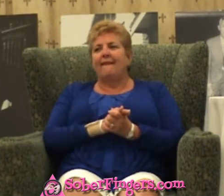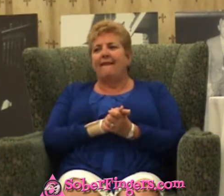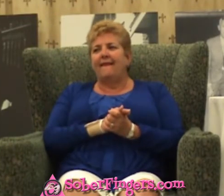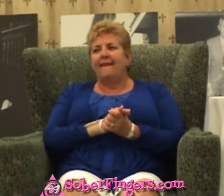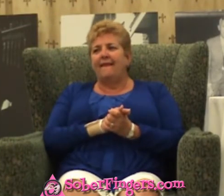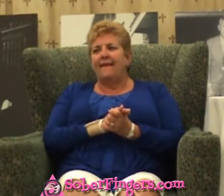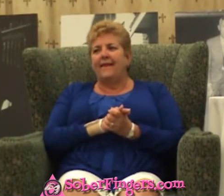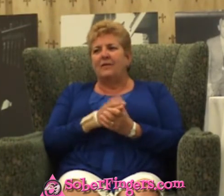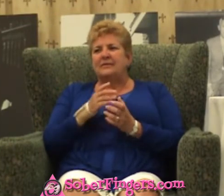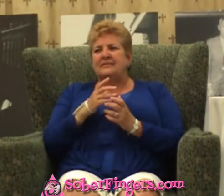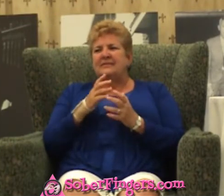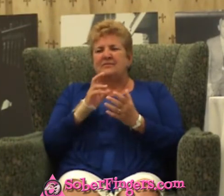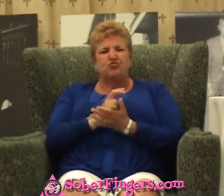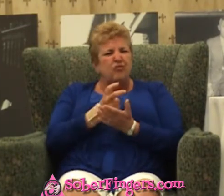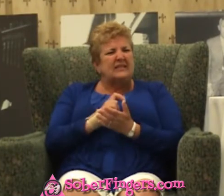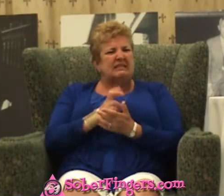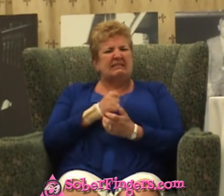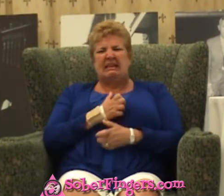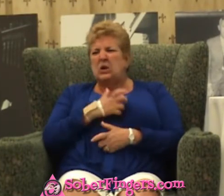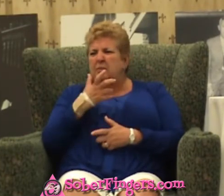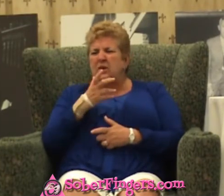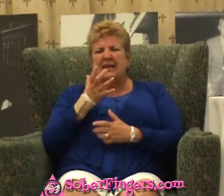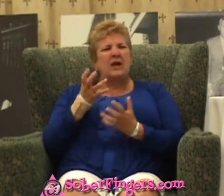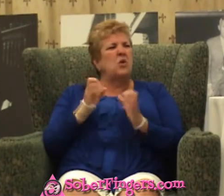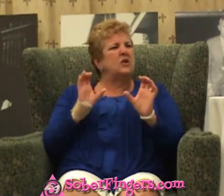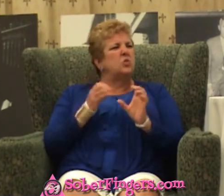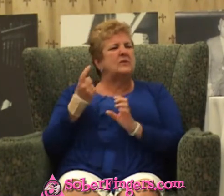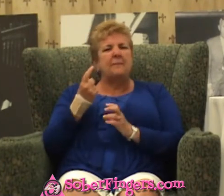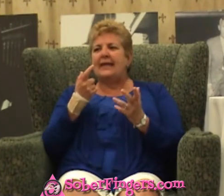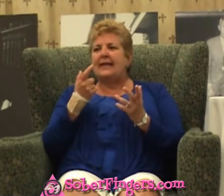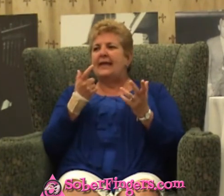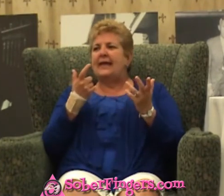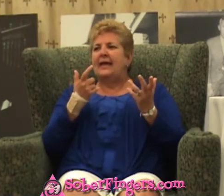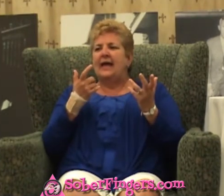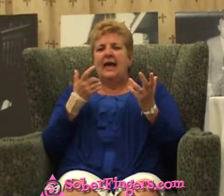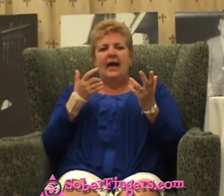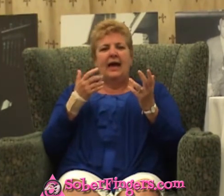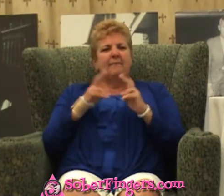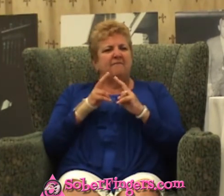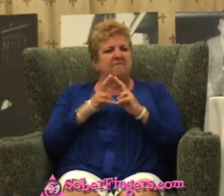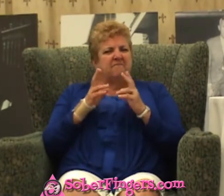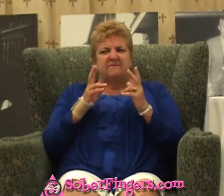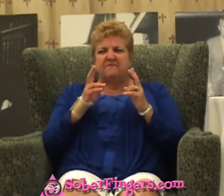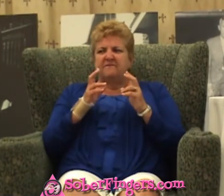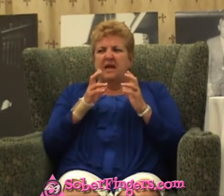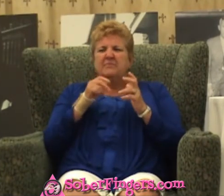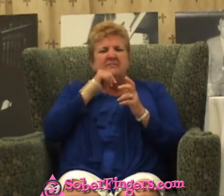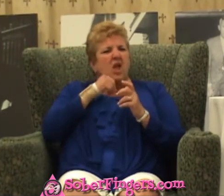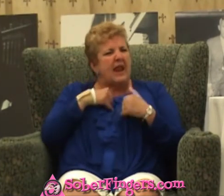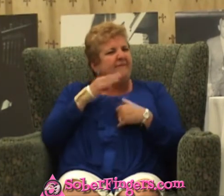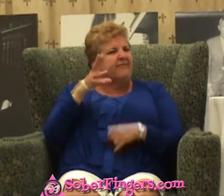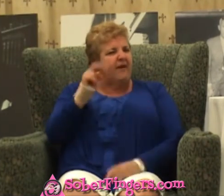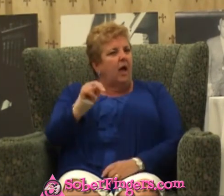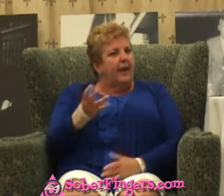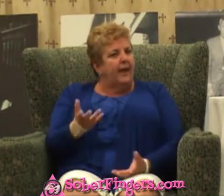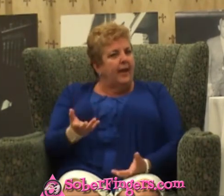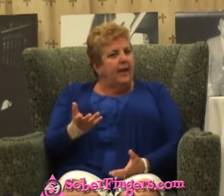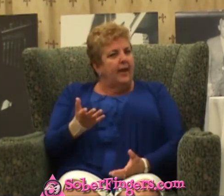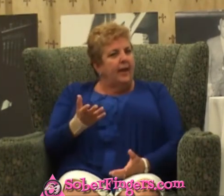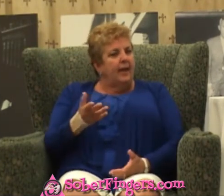discontent a little bit. I'm looking for the next thing to do. I've gotten into this perfectionistic thing. I'm not having any fun, really, you know, and my sponsees don't want to call me